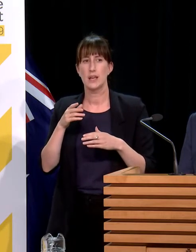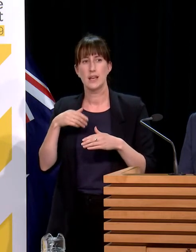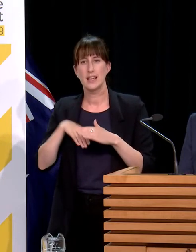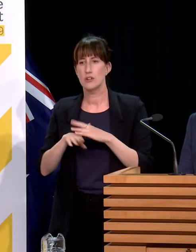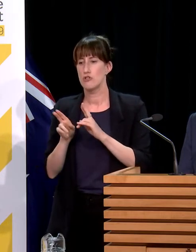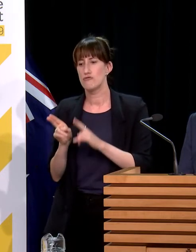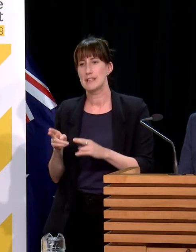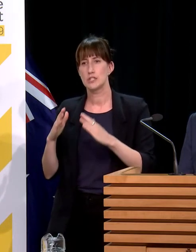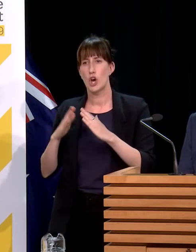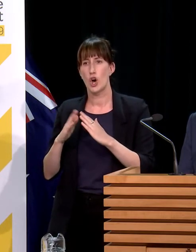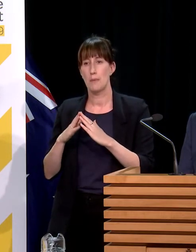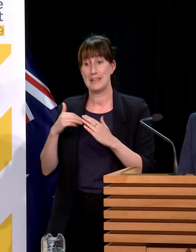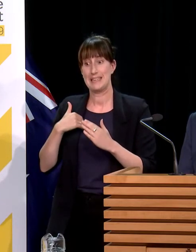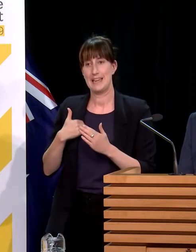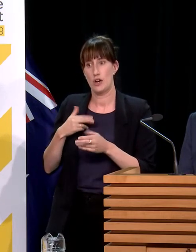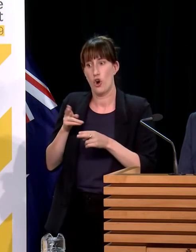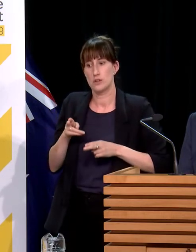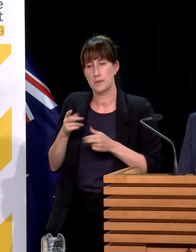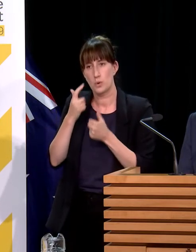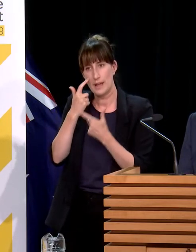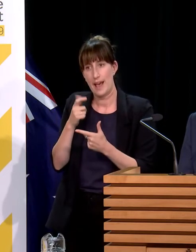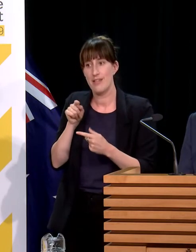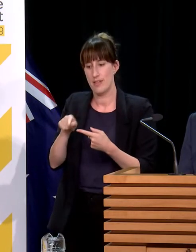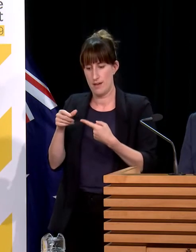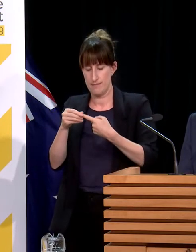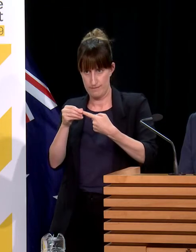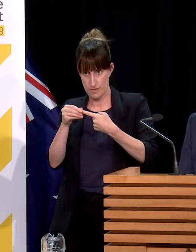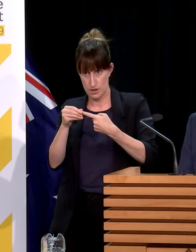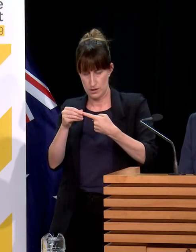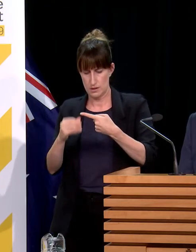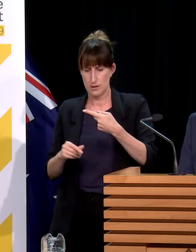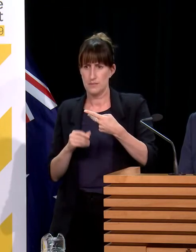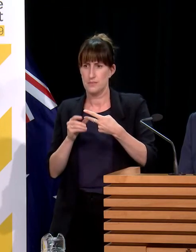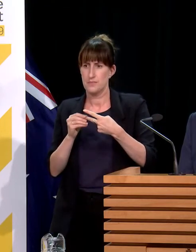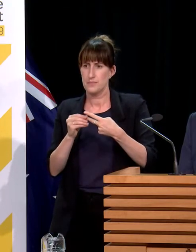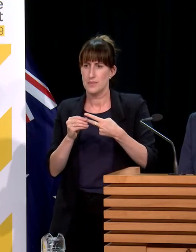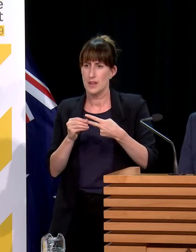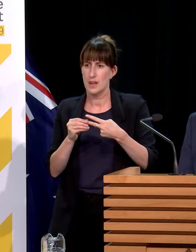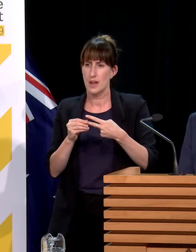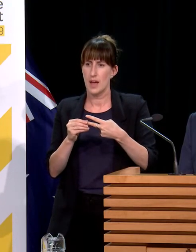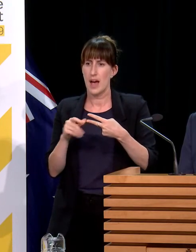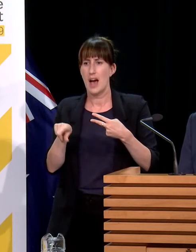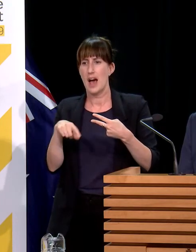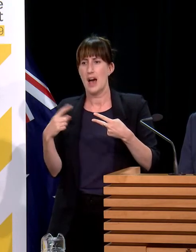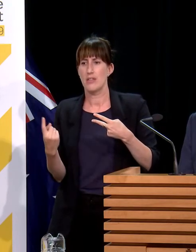65 fit? Are they next? Are they that second tier?